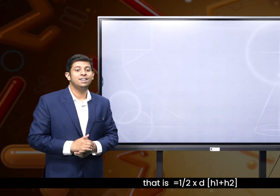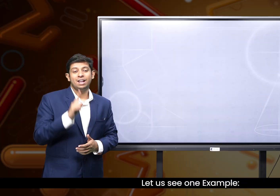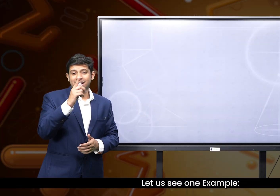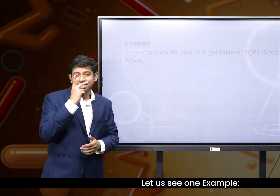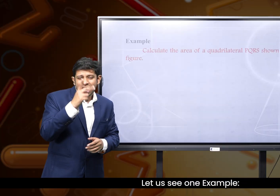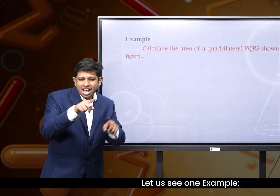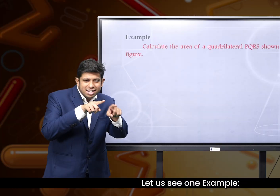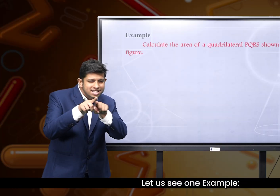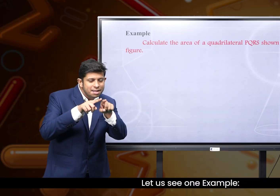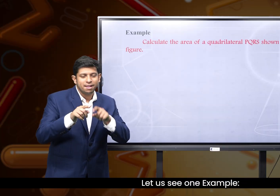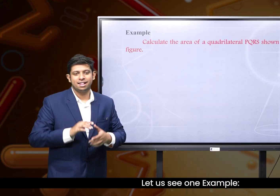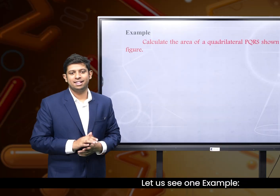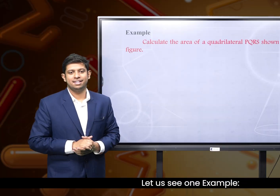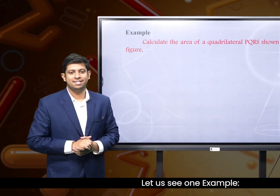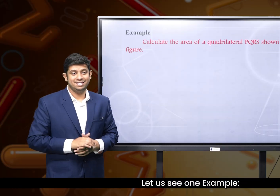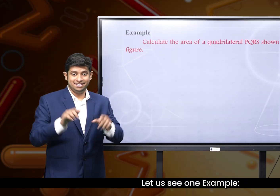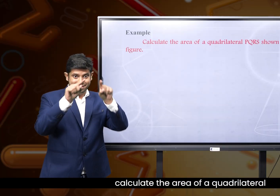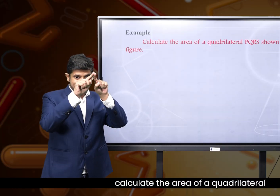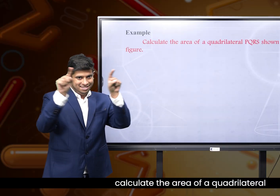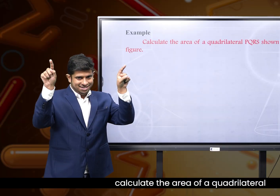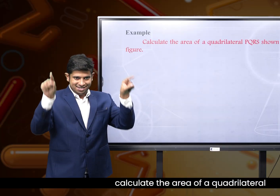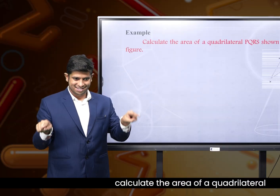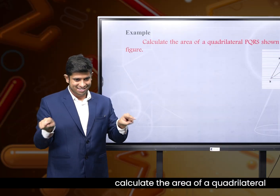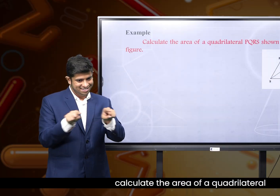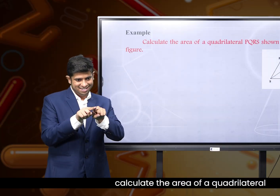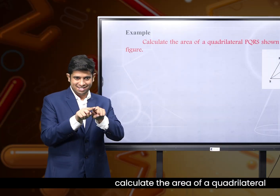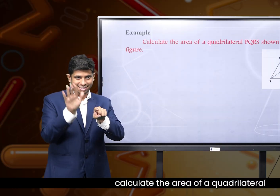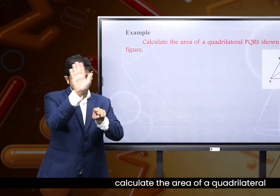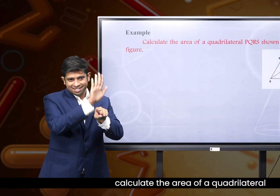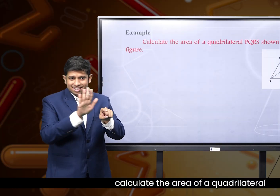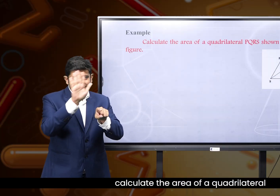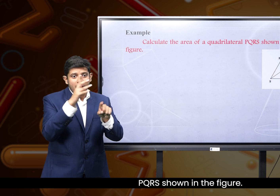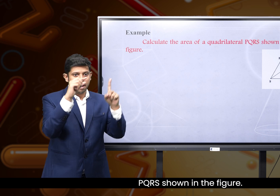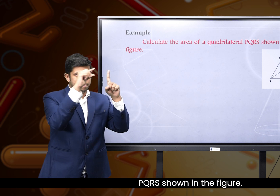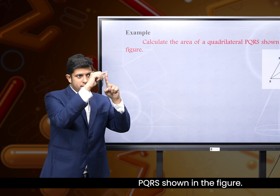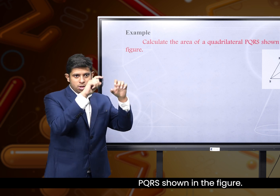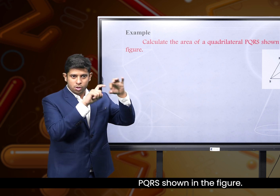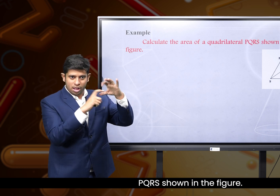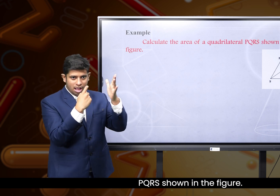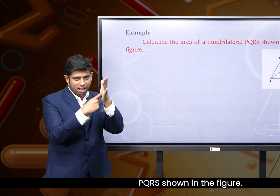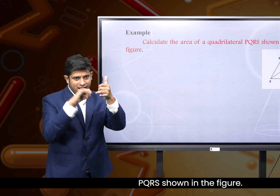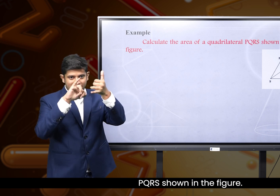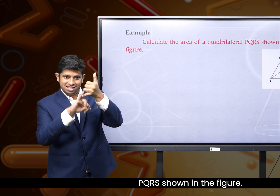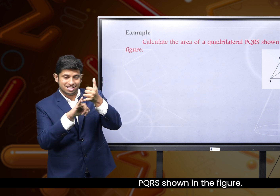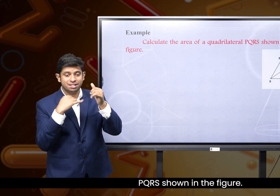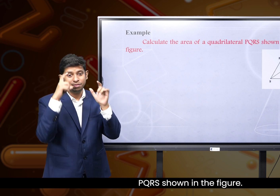Let us see one example. Calculate the area of a quadrilateral PQRS shown in the figure.